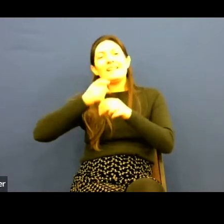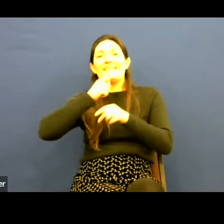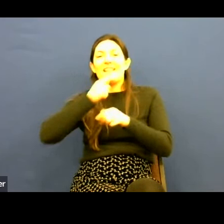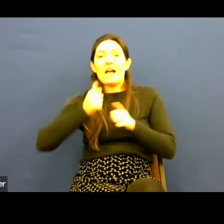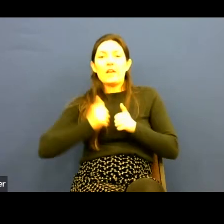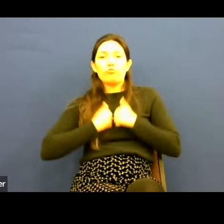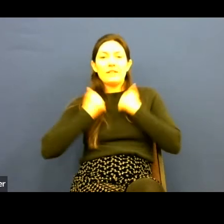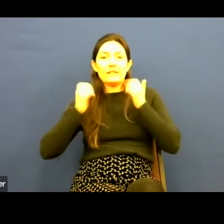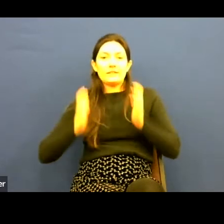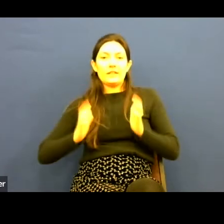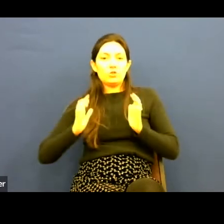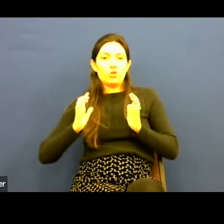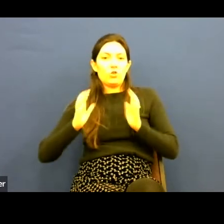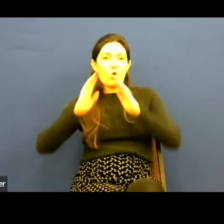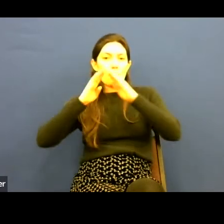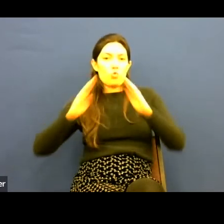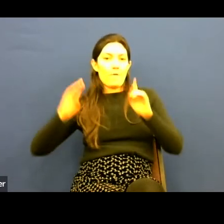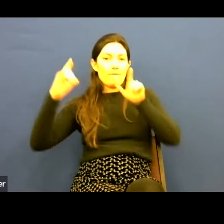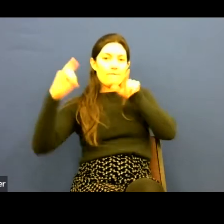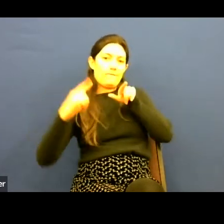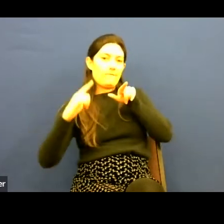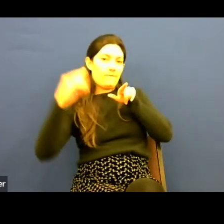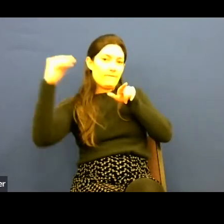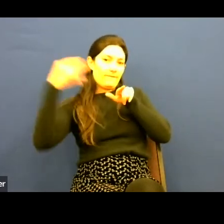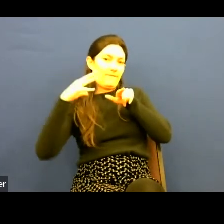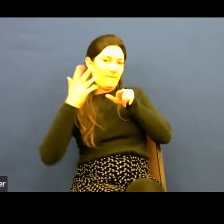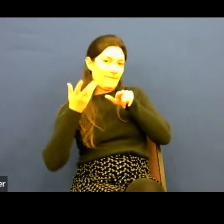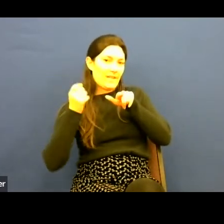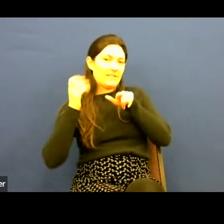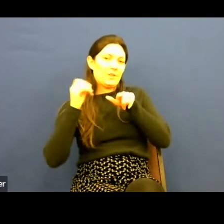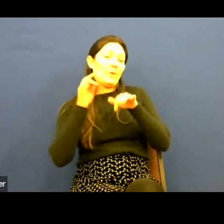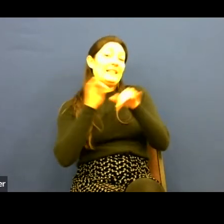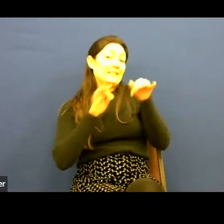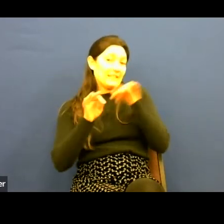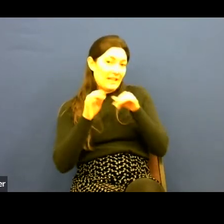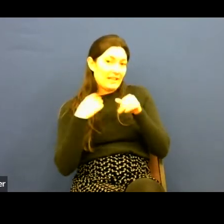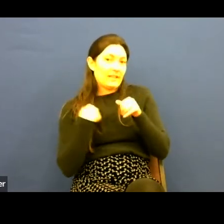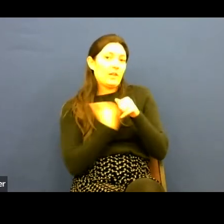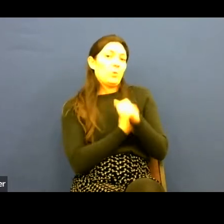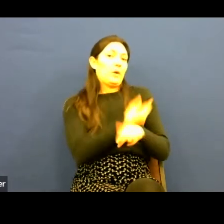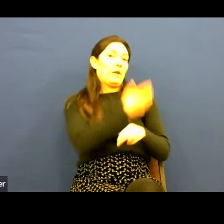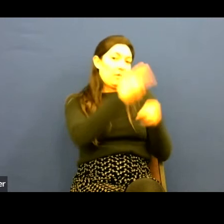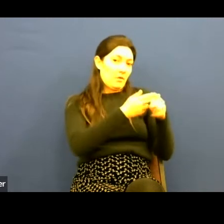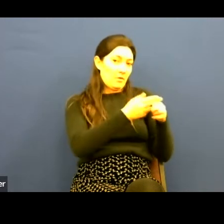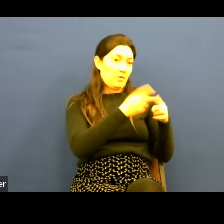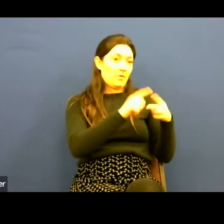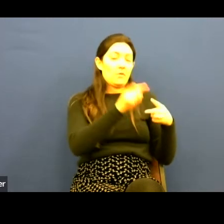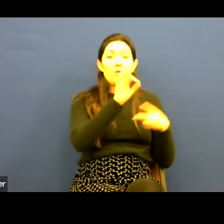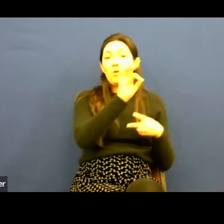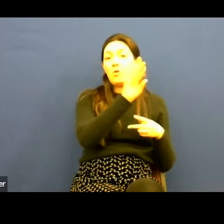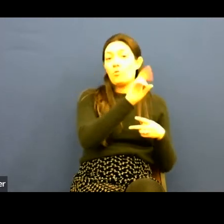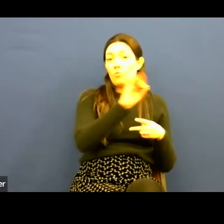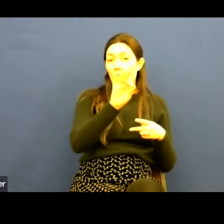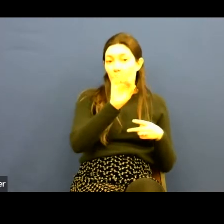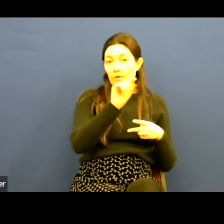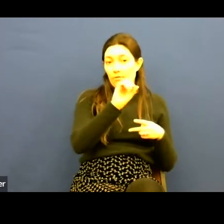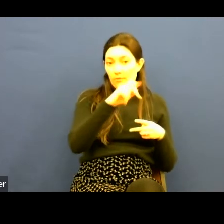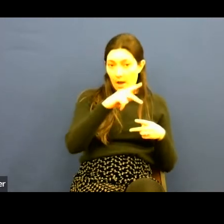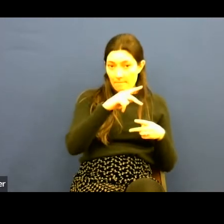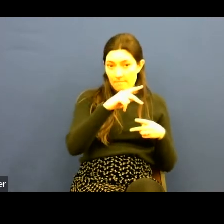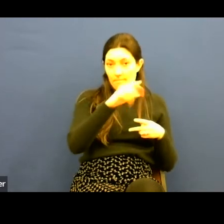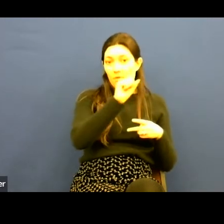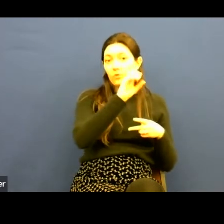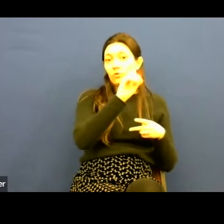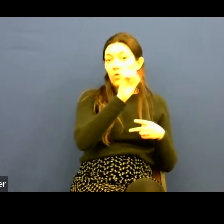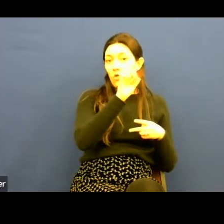think of that name. So we switched them so that they're rooftop solar first, and then there's rooftop solar residential,